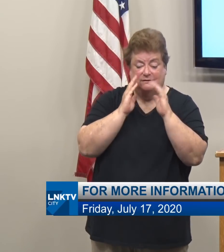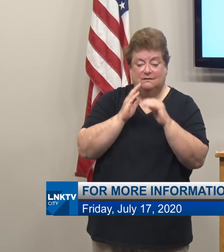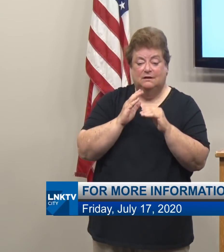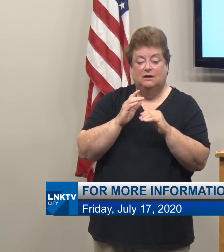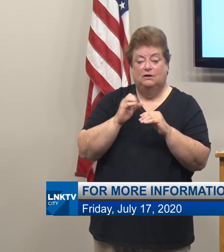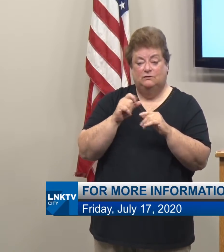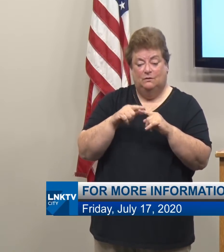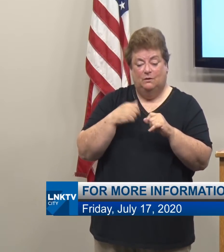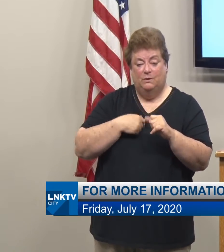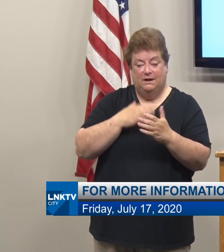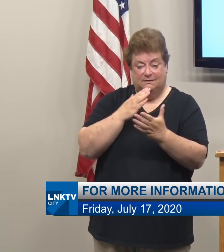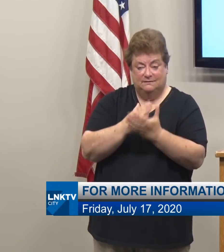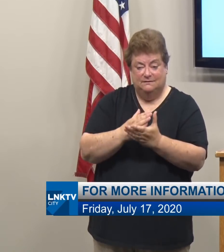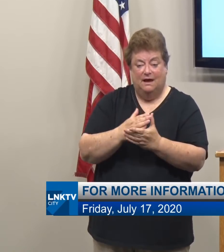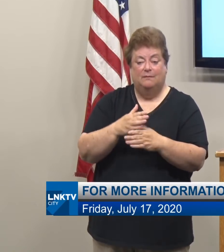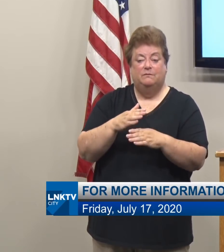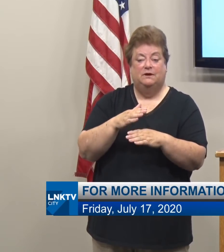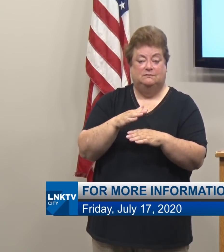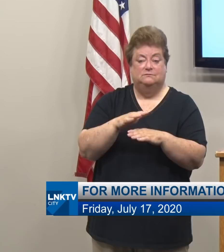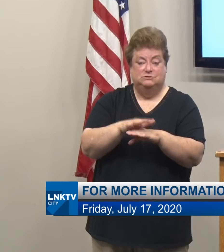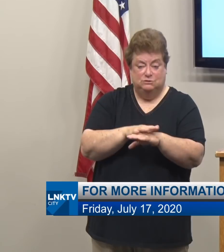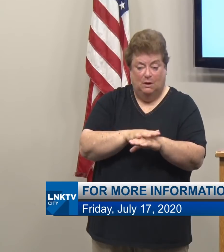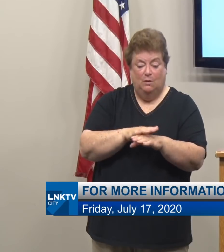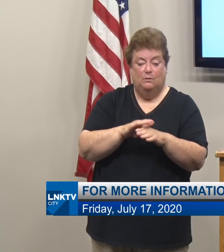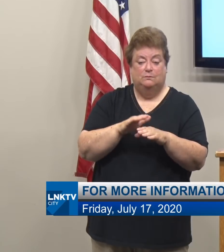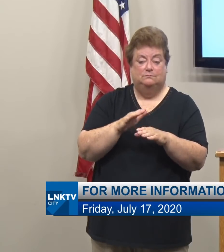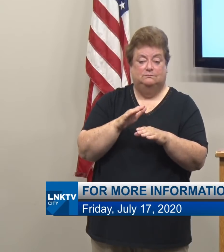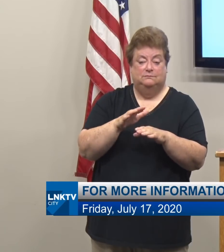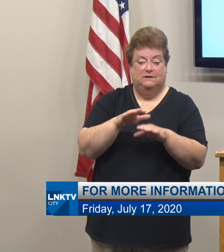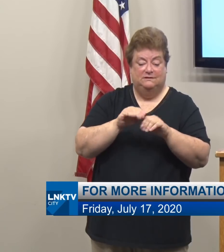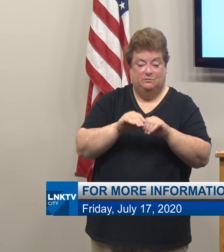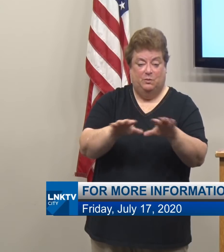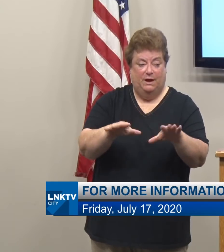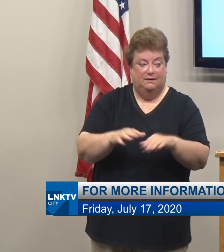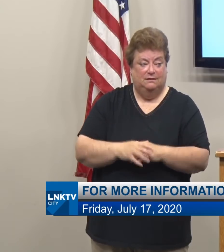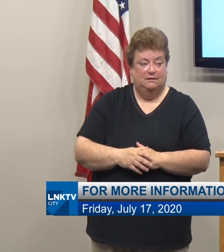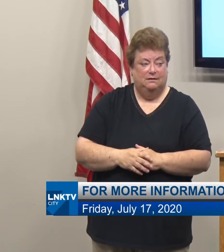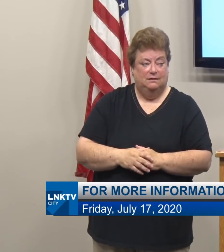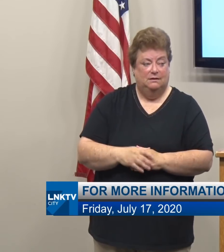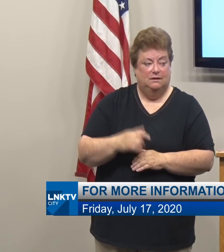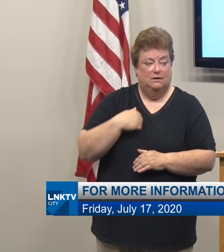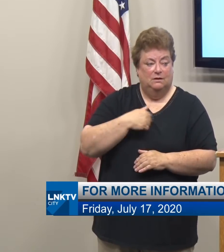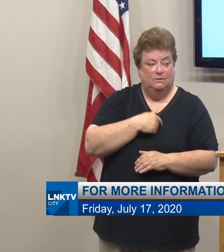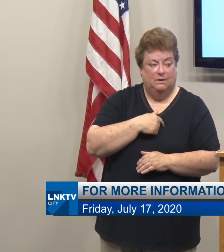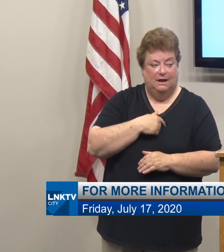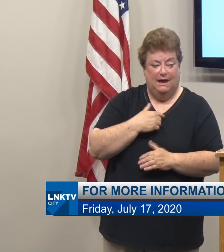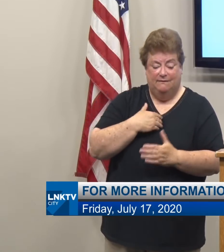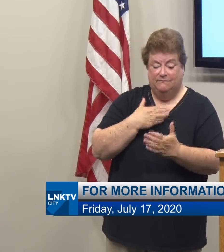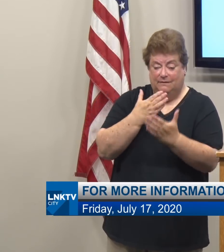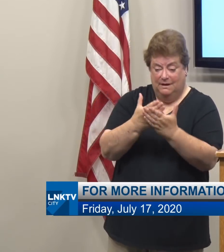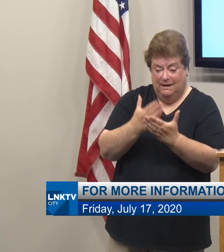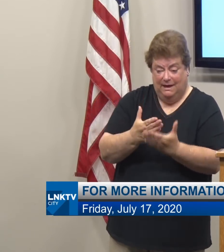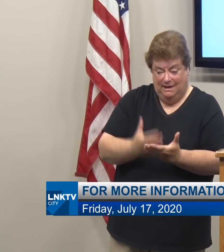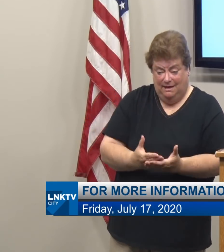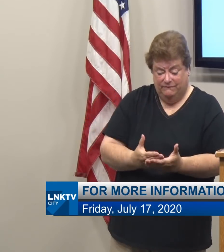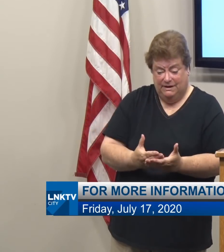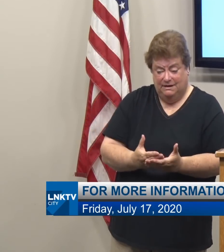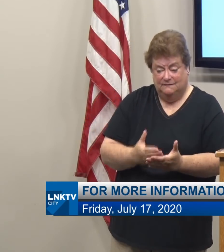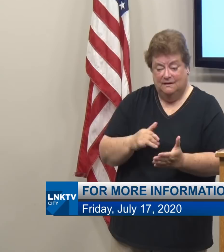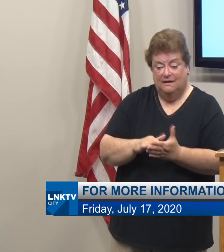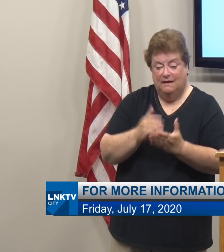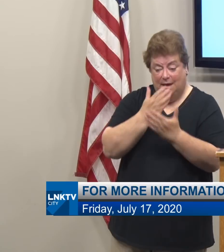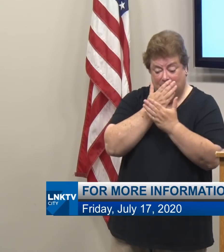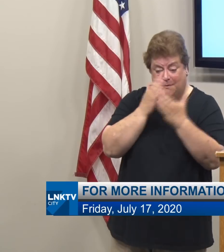stop and prevent the spread of the virus. We have increasing evidence, that